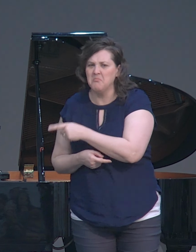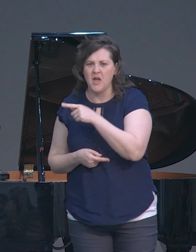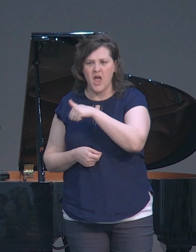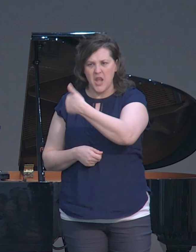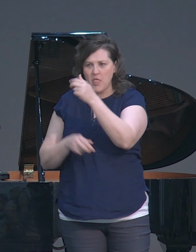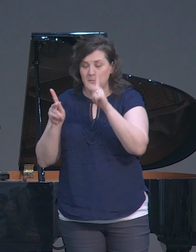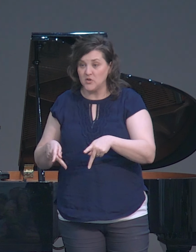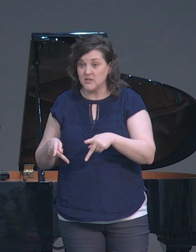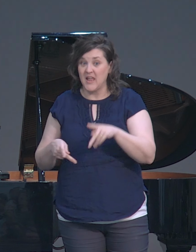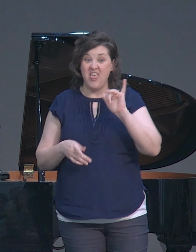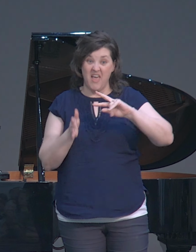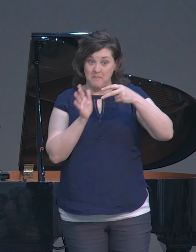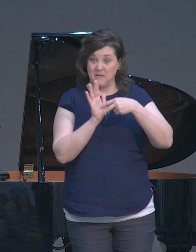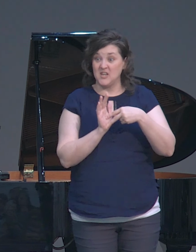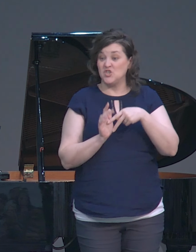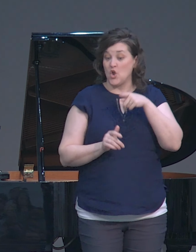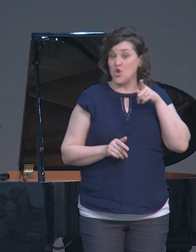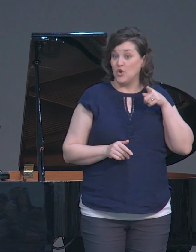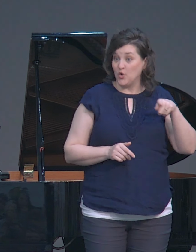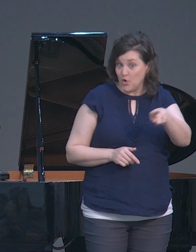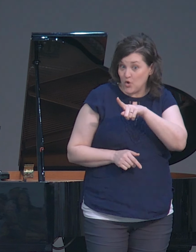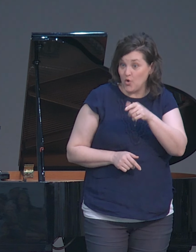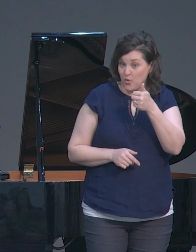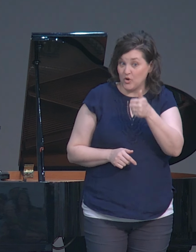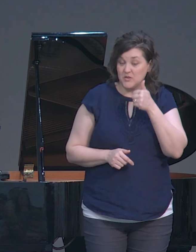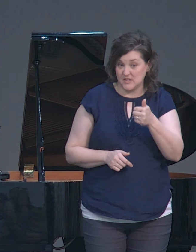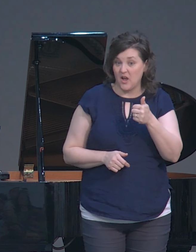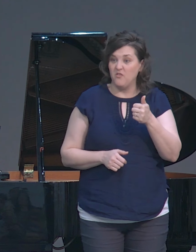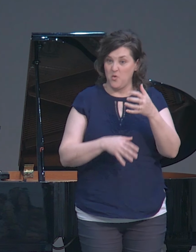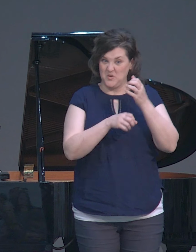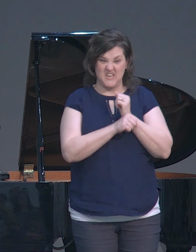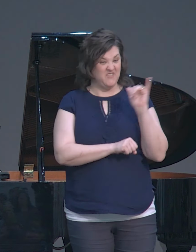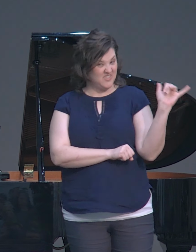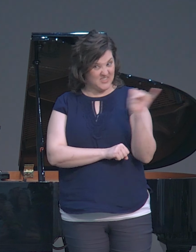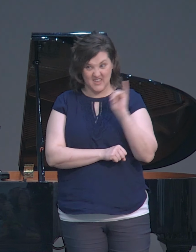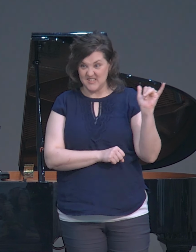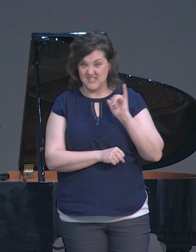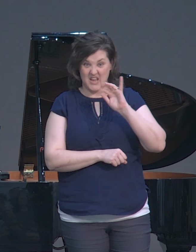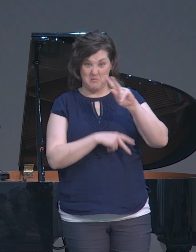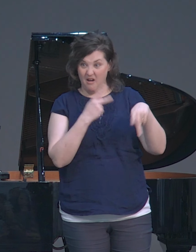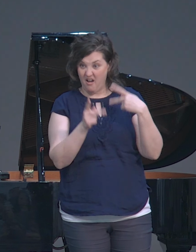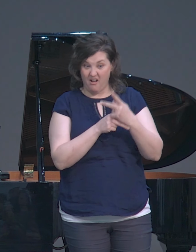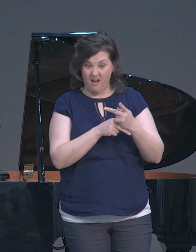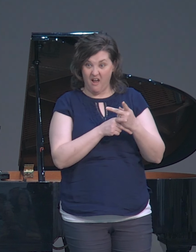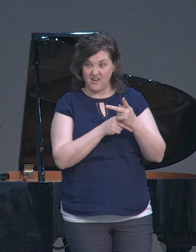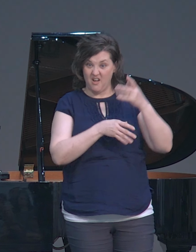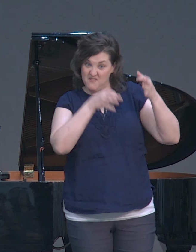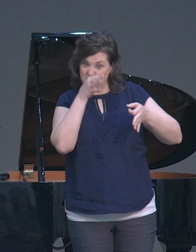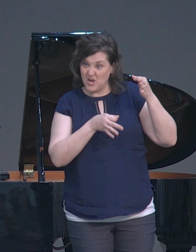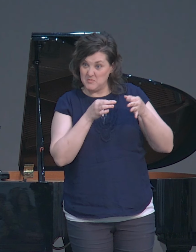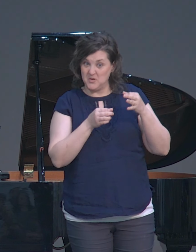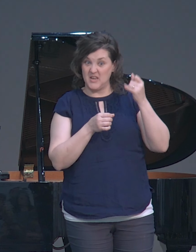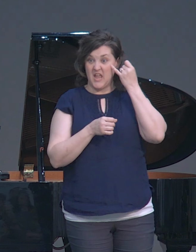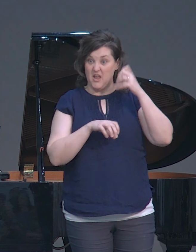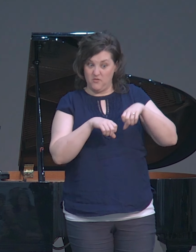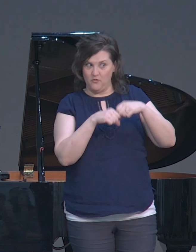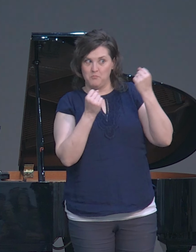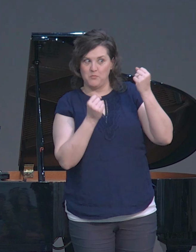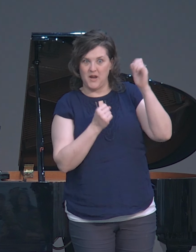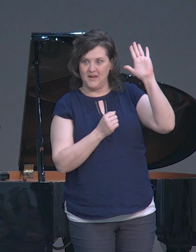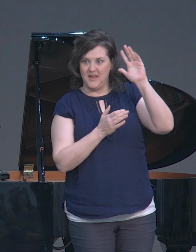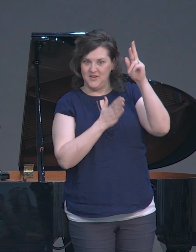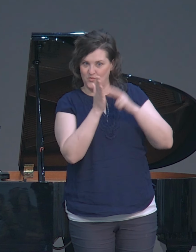then you're subject to that same condemnation when you're guilty of violating God's standards. And when are you guilty of violating God's